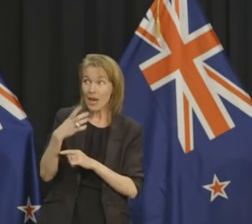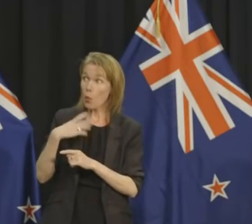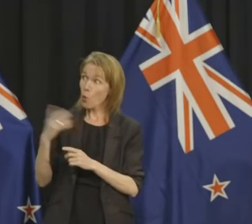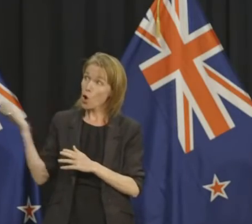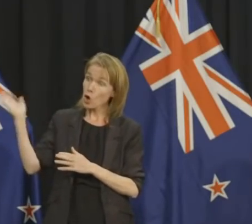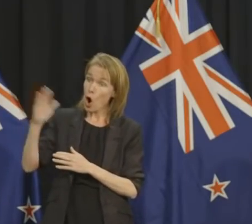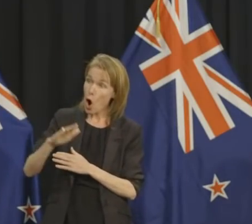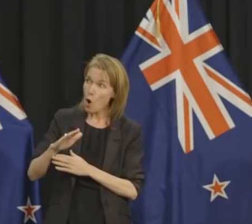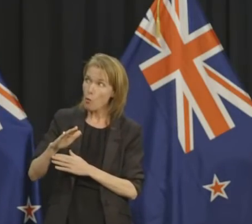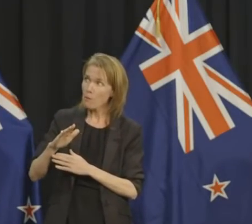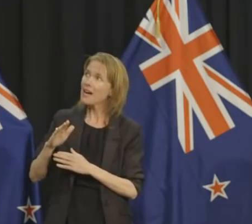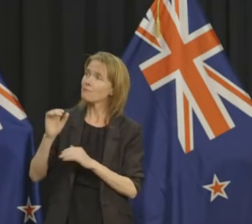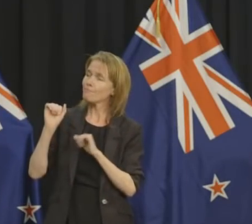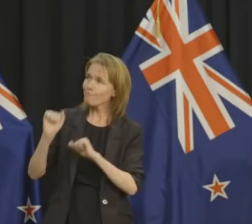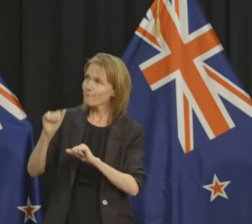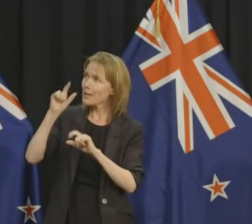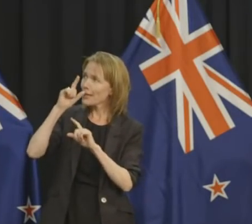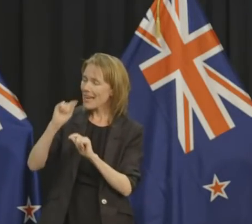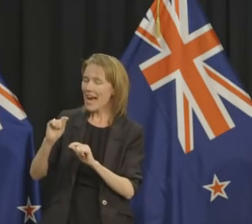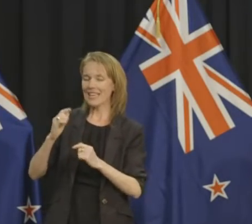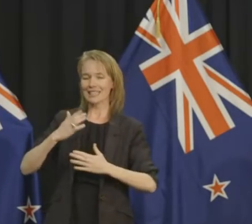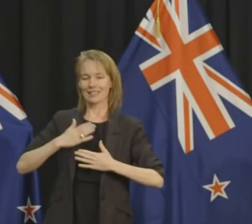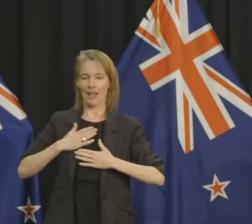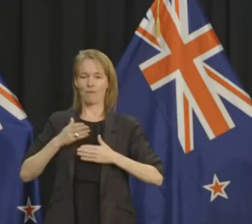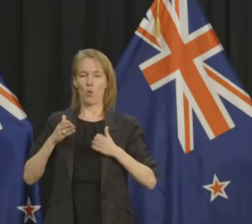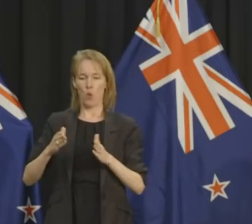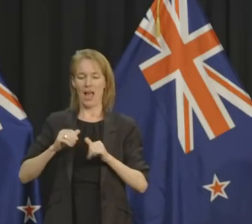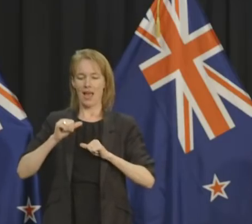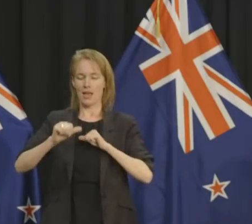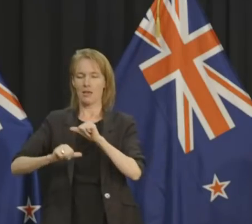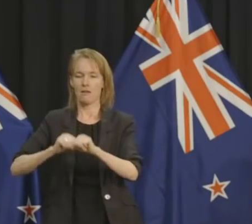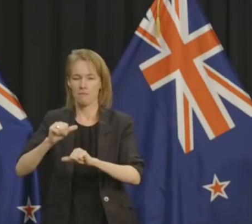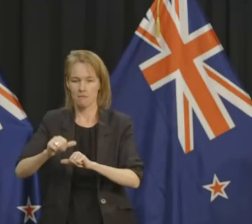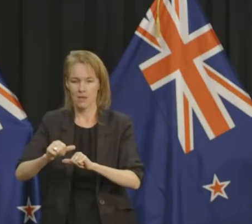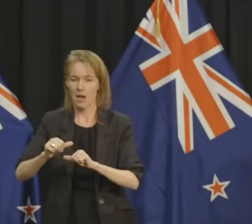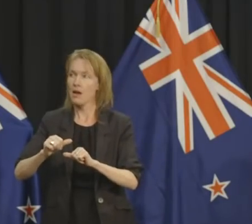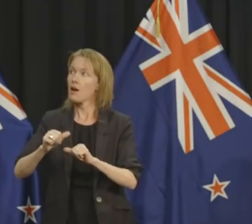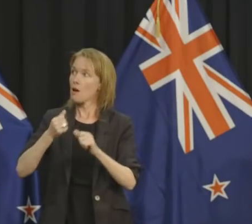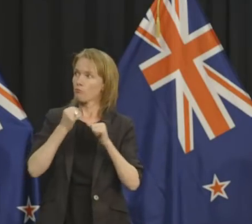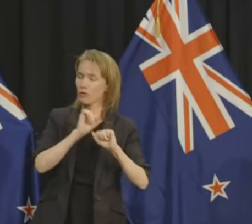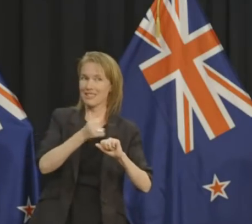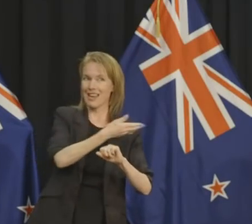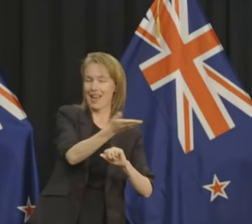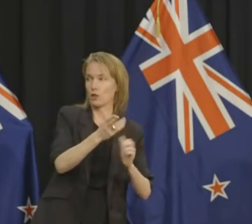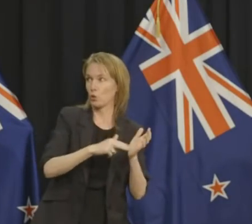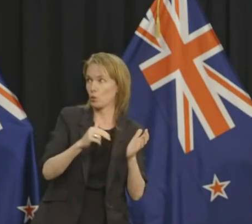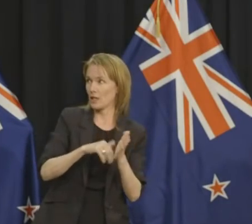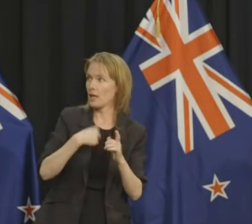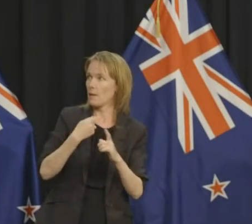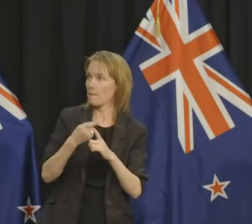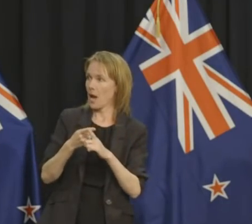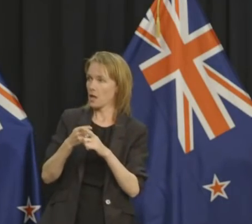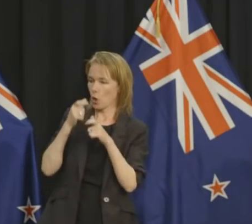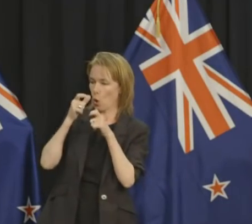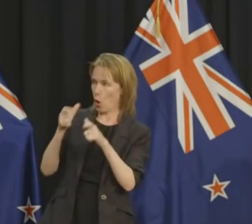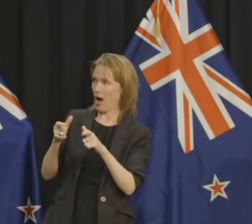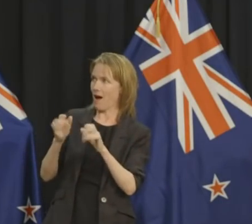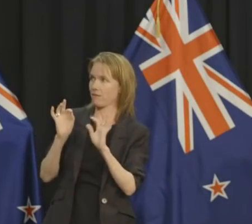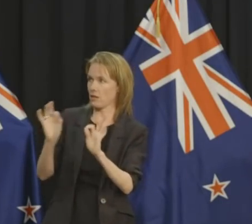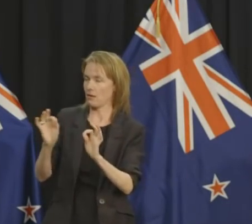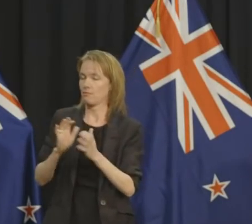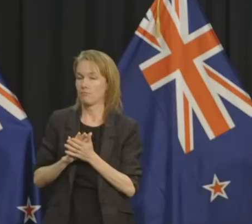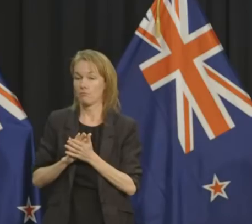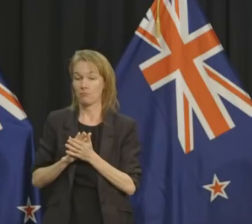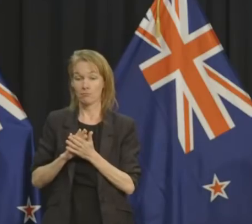that is safe for them and is safe for other New Zealanders. And the only thing we are asking them in return is that they follow the rules. This